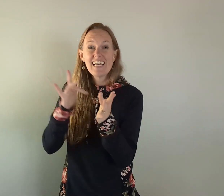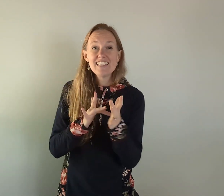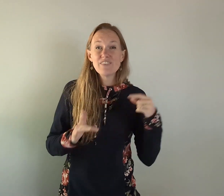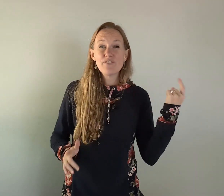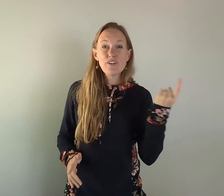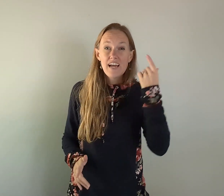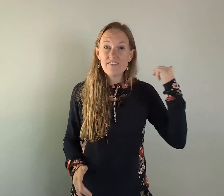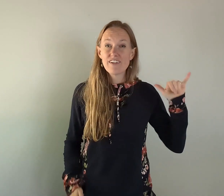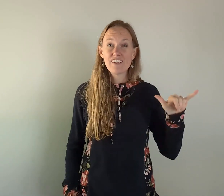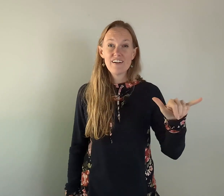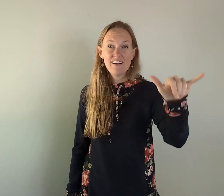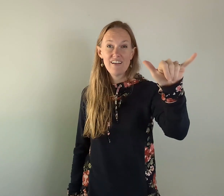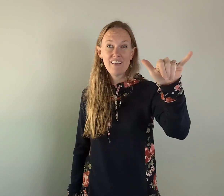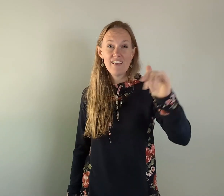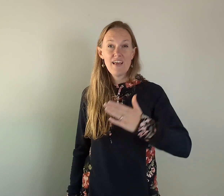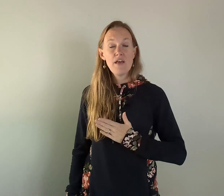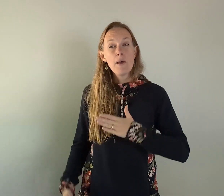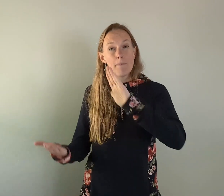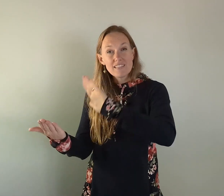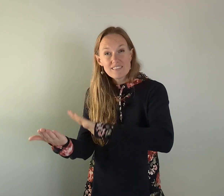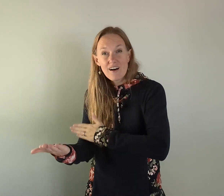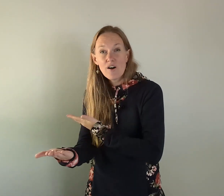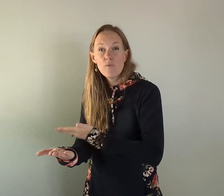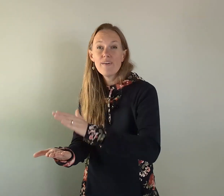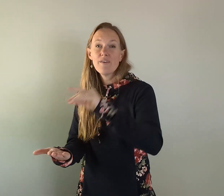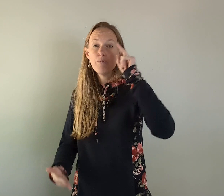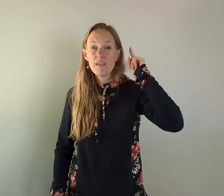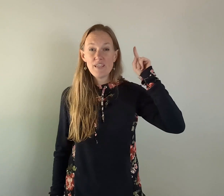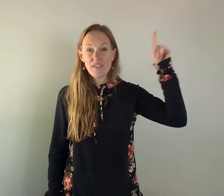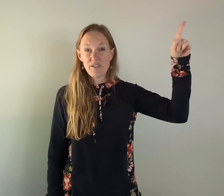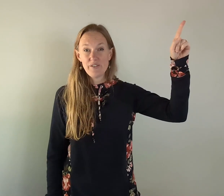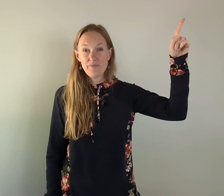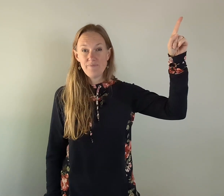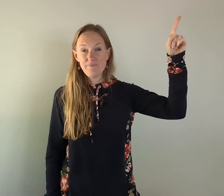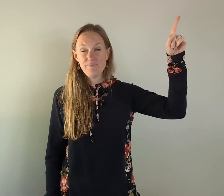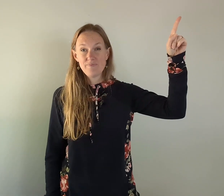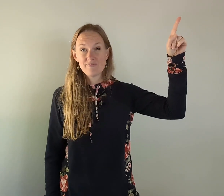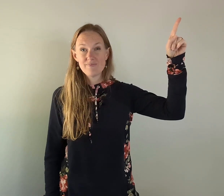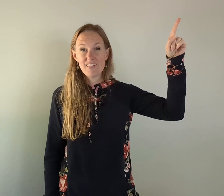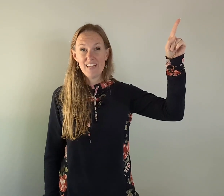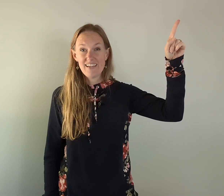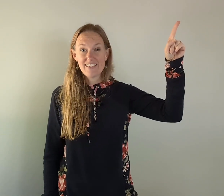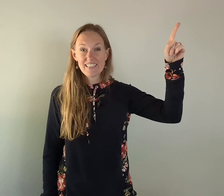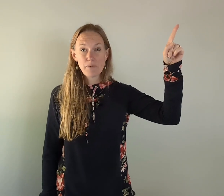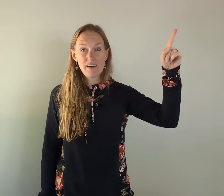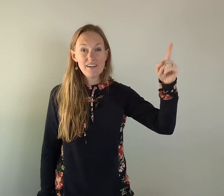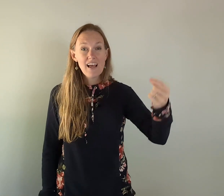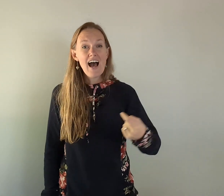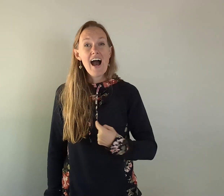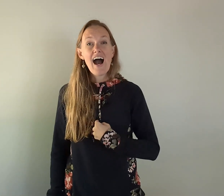Jesus forever. My song will be you. Now the next part.